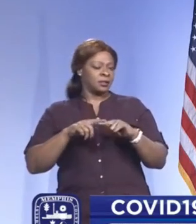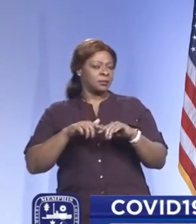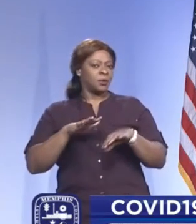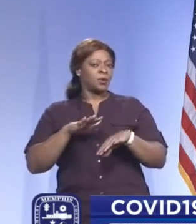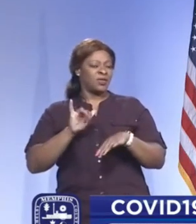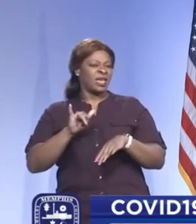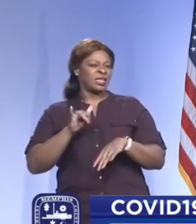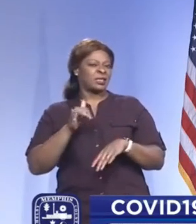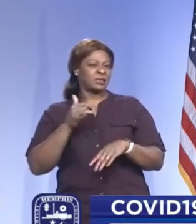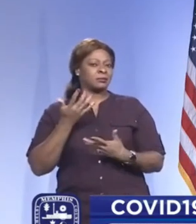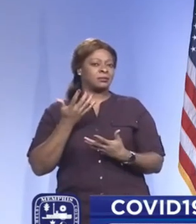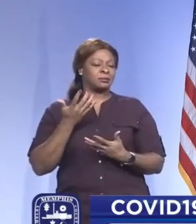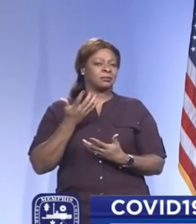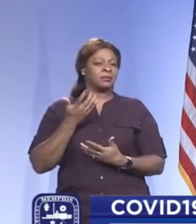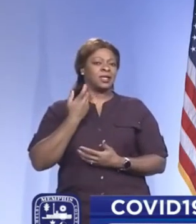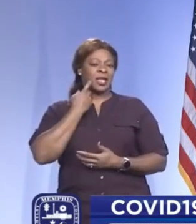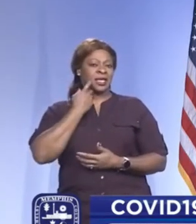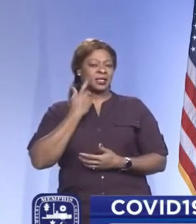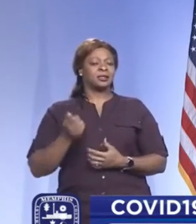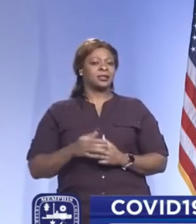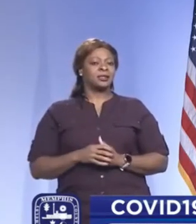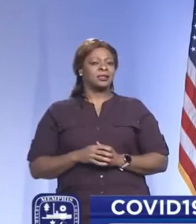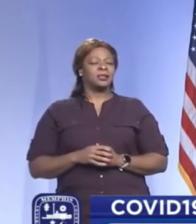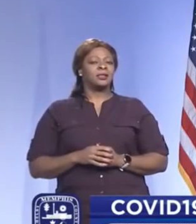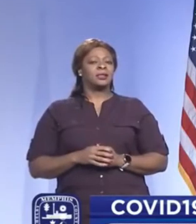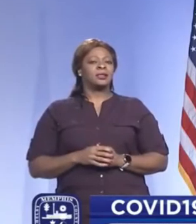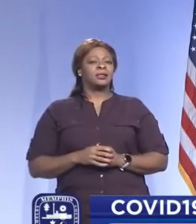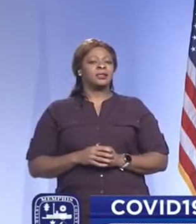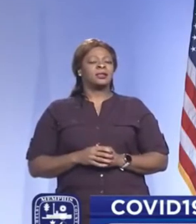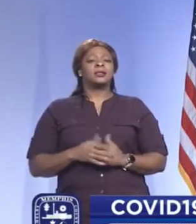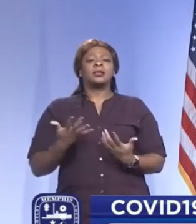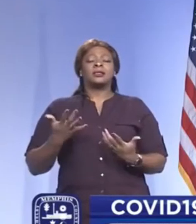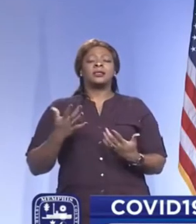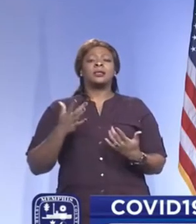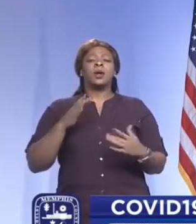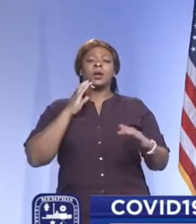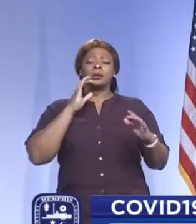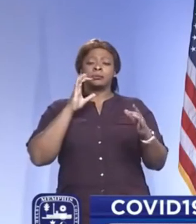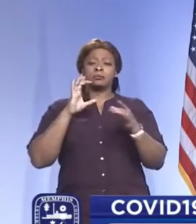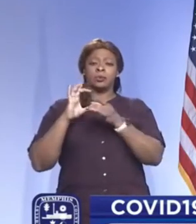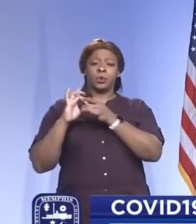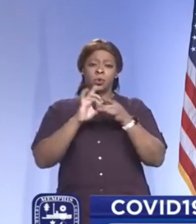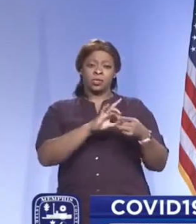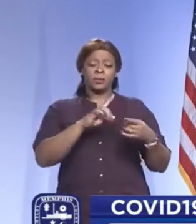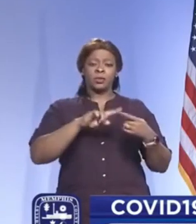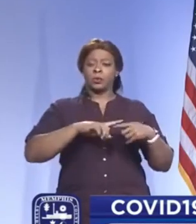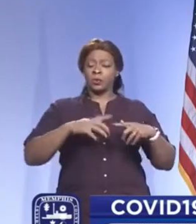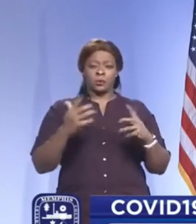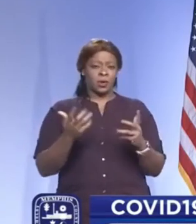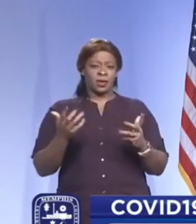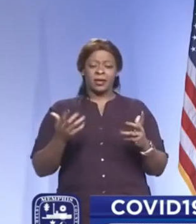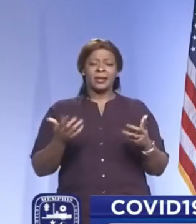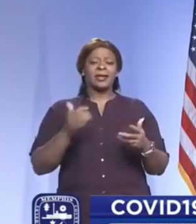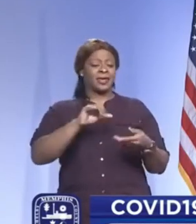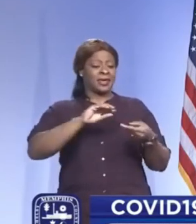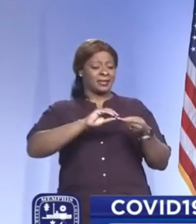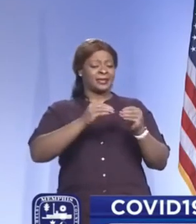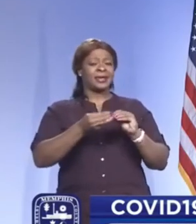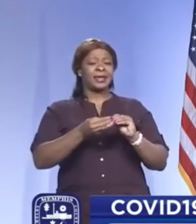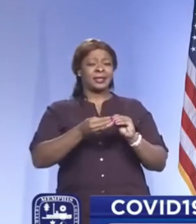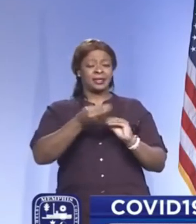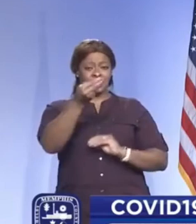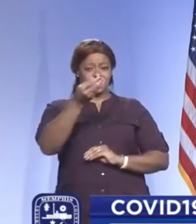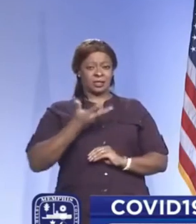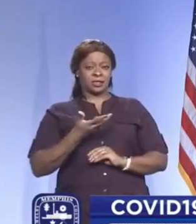latest, pretty much corresponding to what the data has